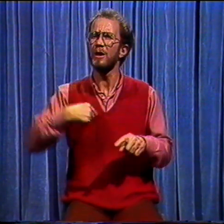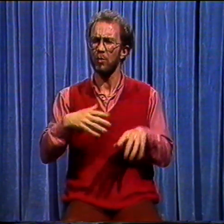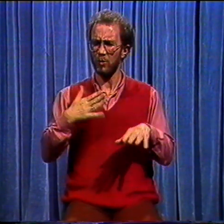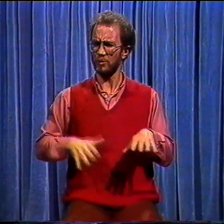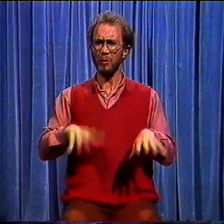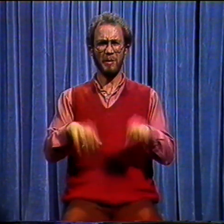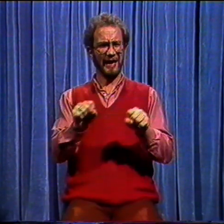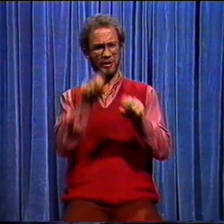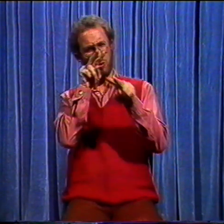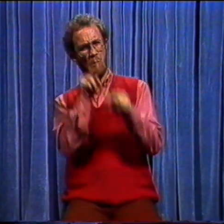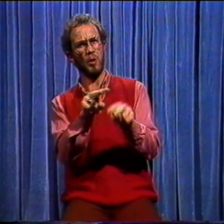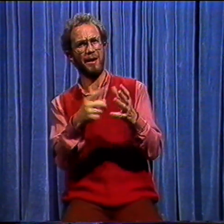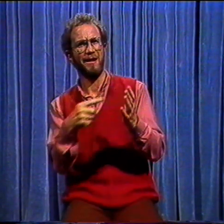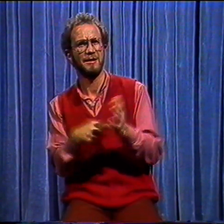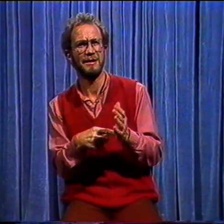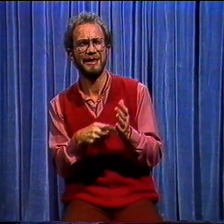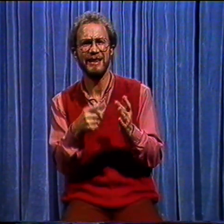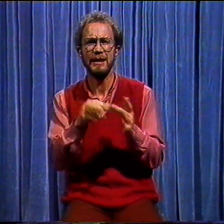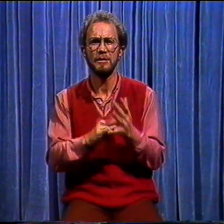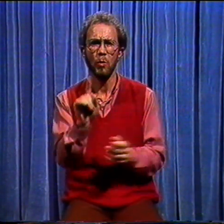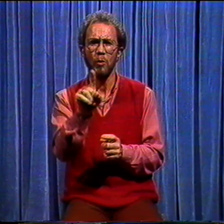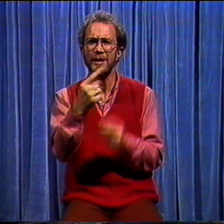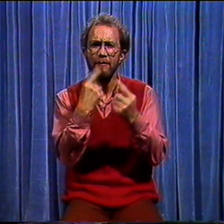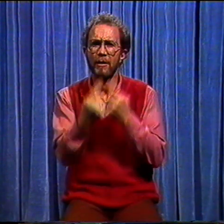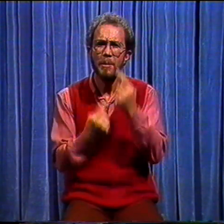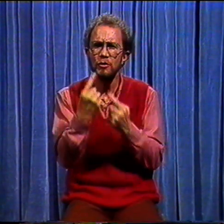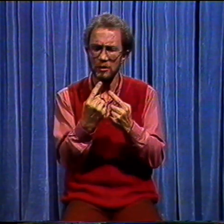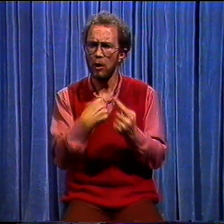what we want to begin to look at is, what